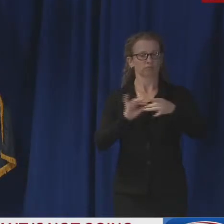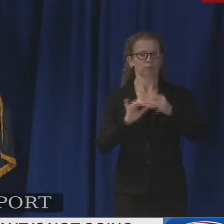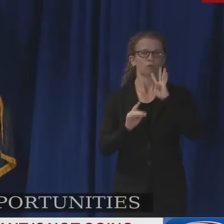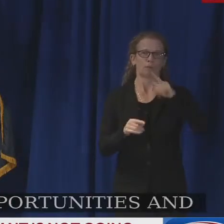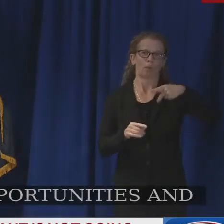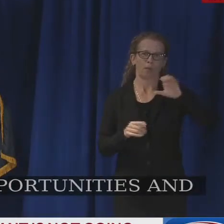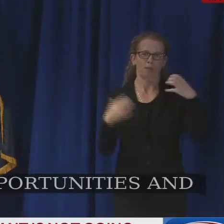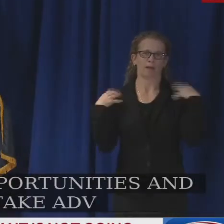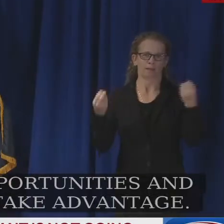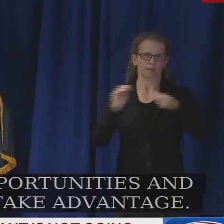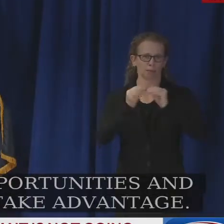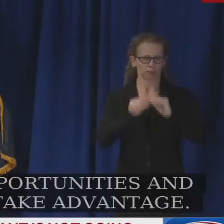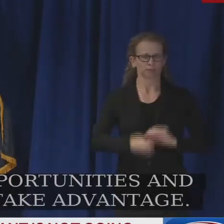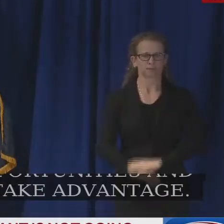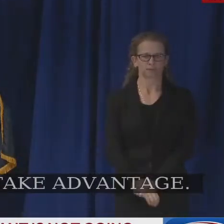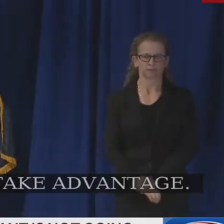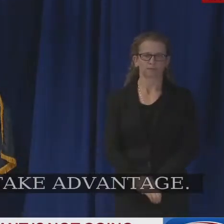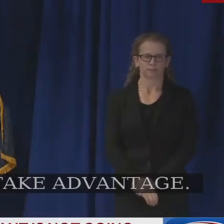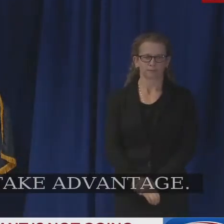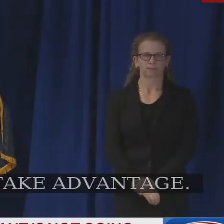update.